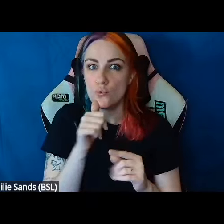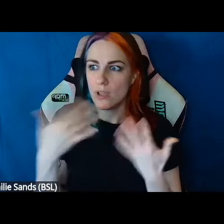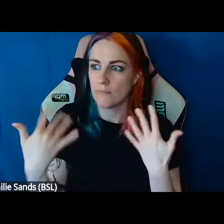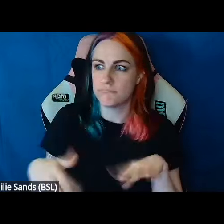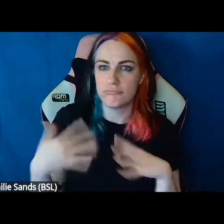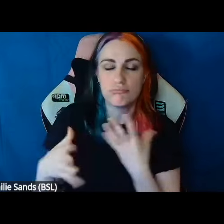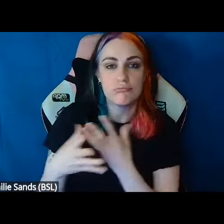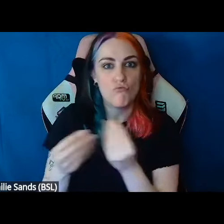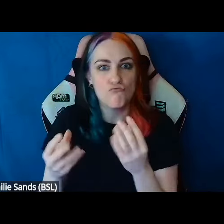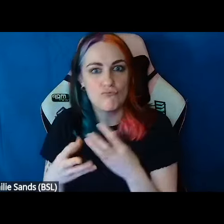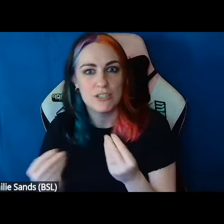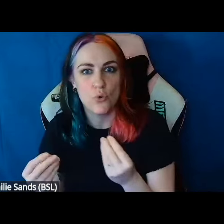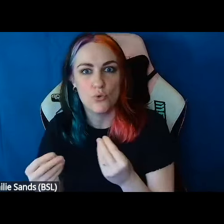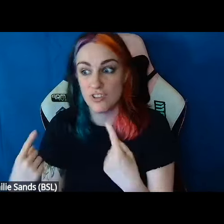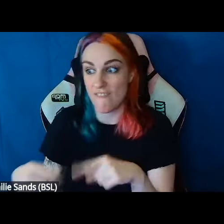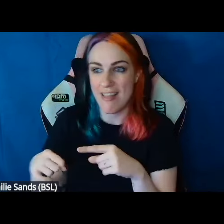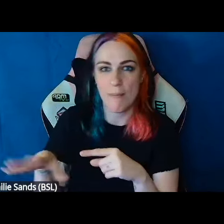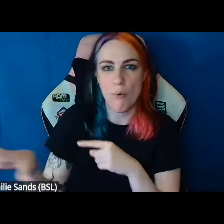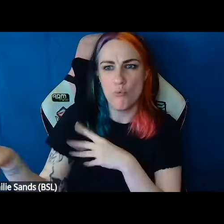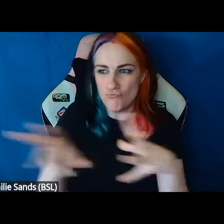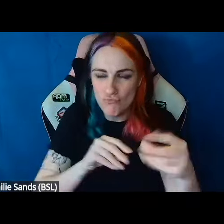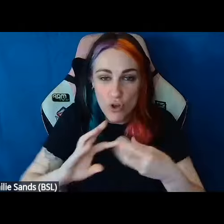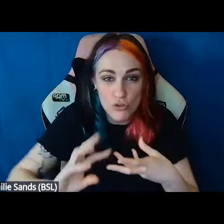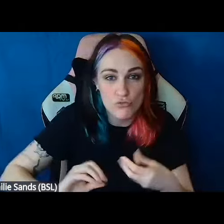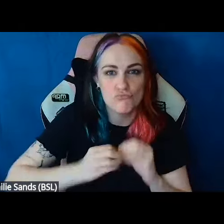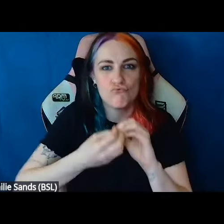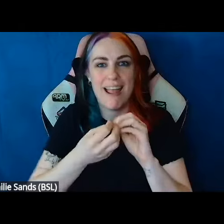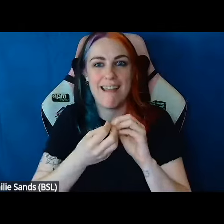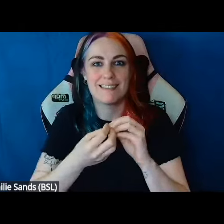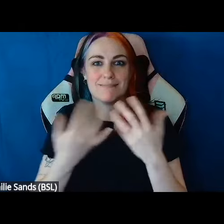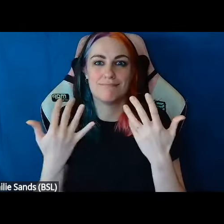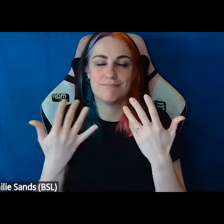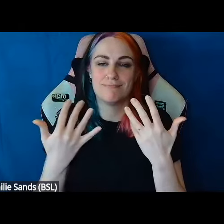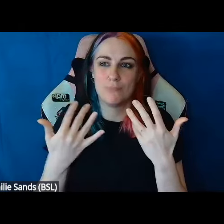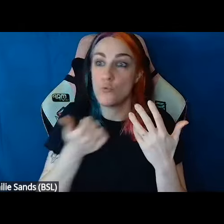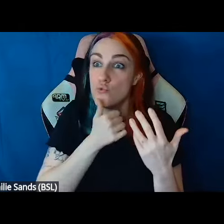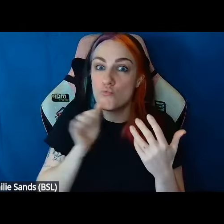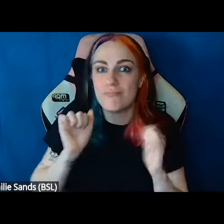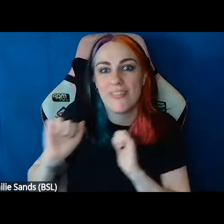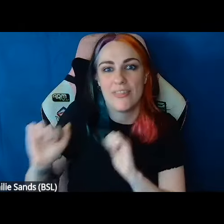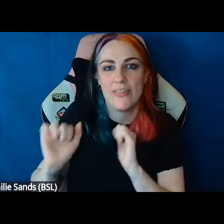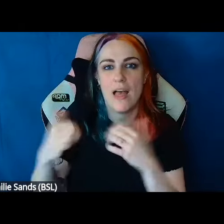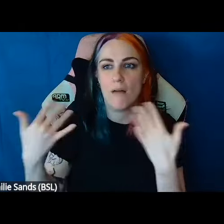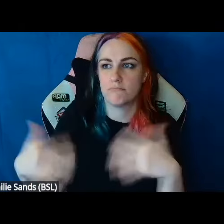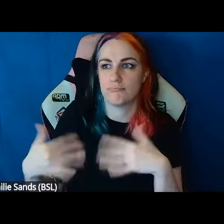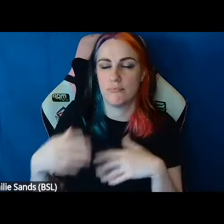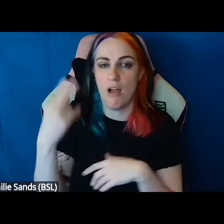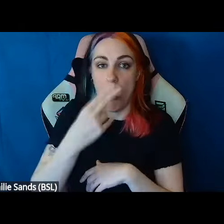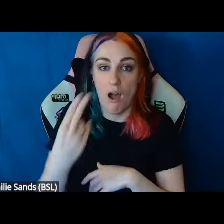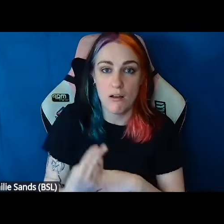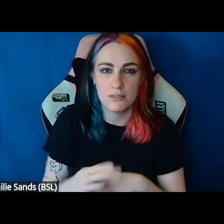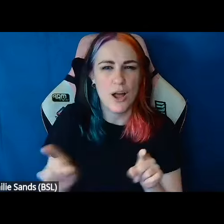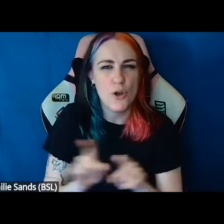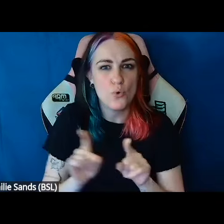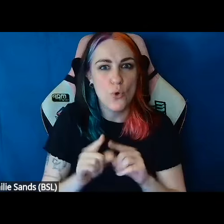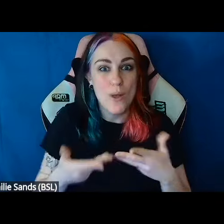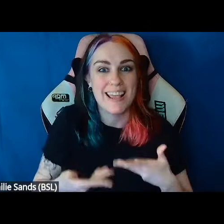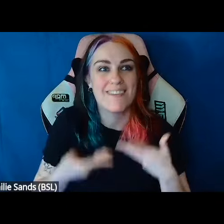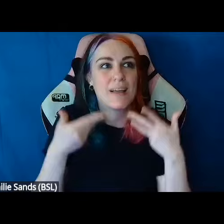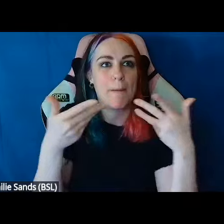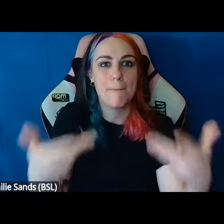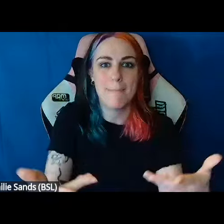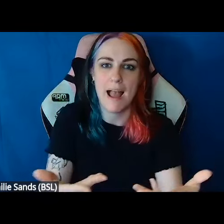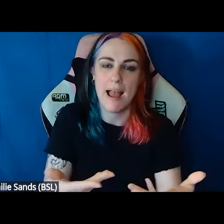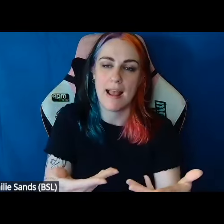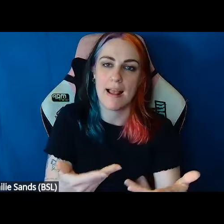available to create amazing art or use their amazing art, and then giving back and truly being